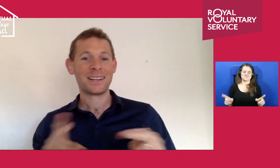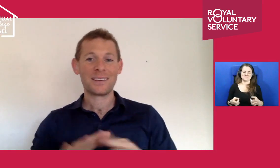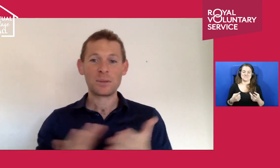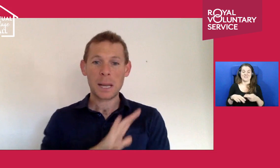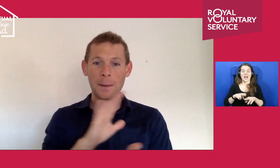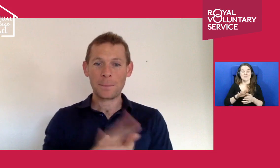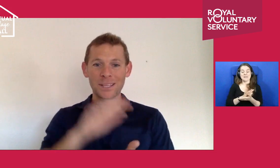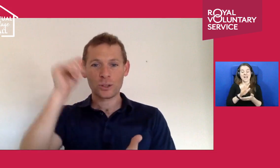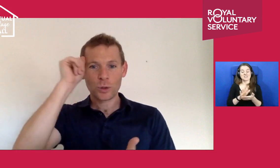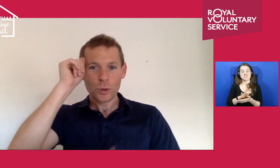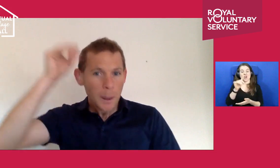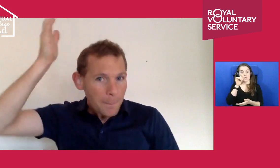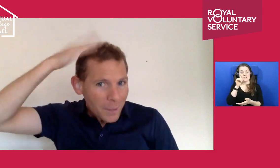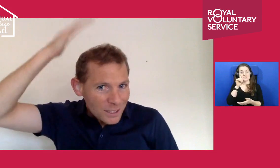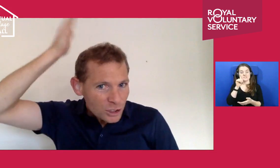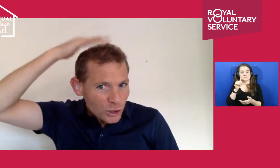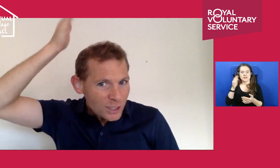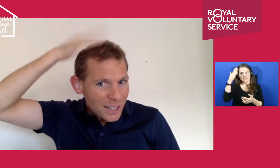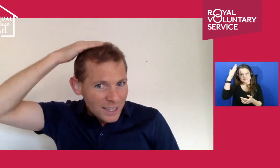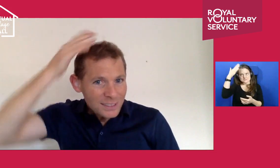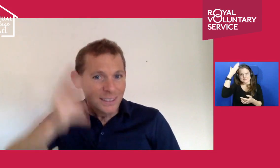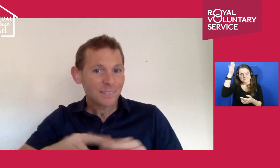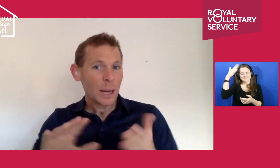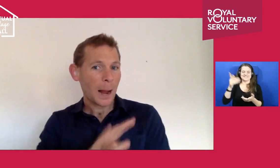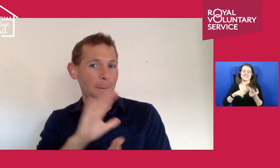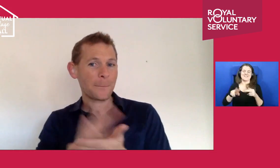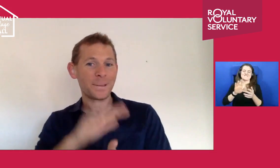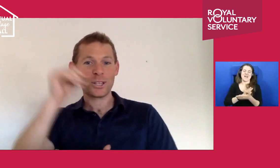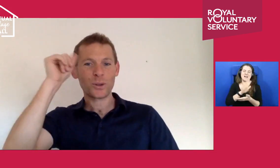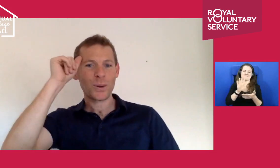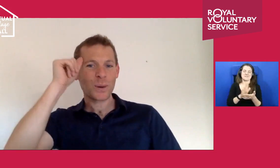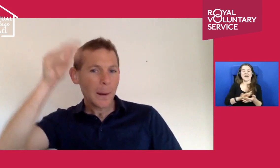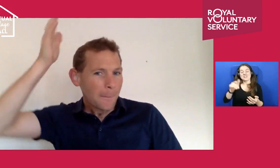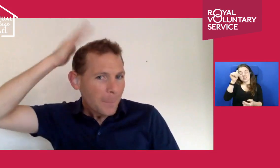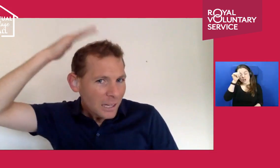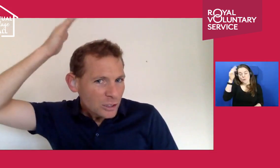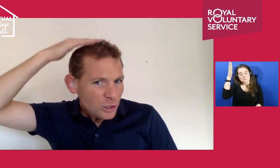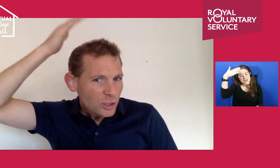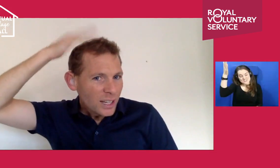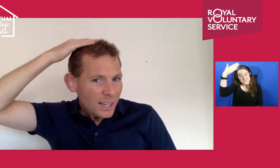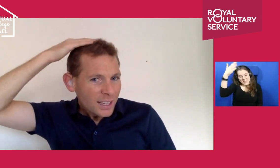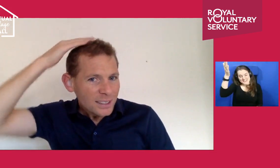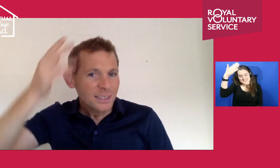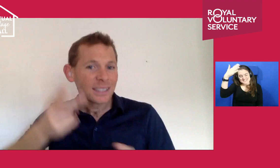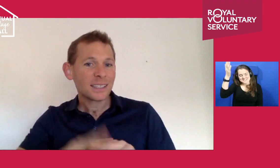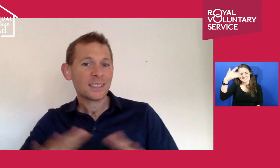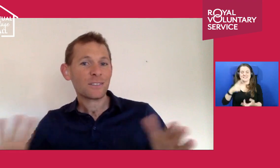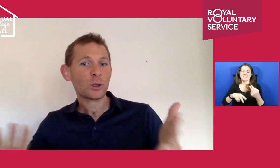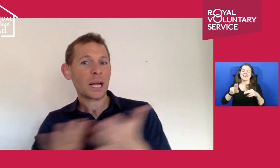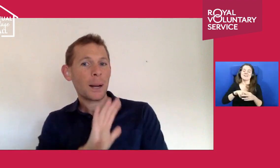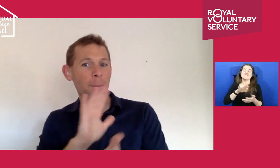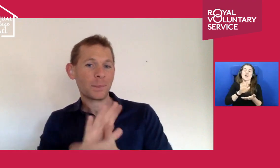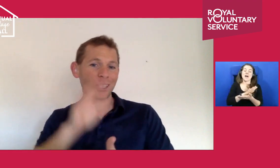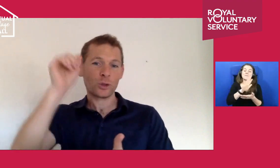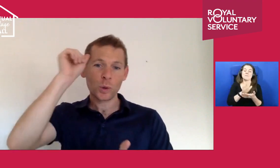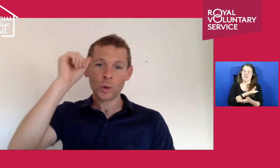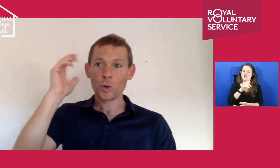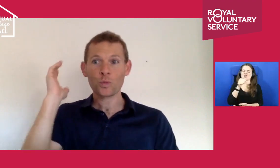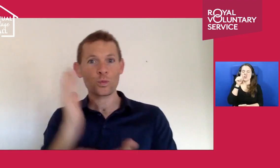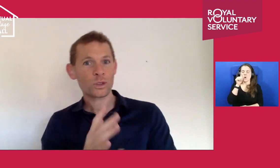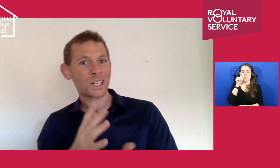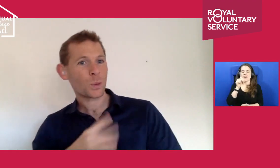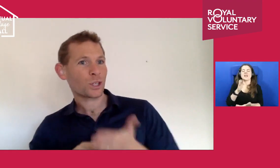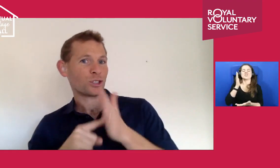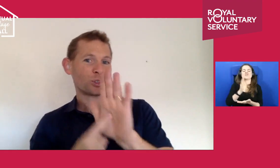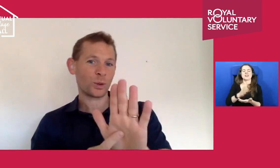If you're happy and you know it, pat your head. If you're happy and you know it, pat your head. If you're happy and you know